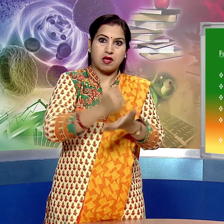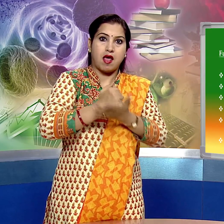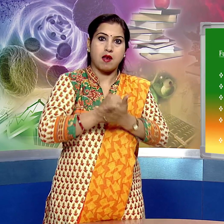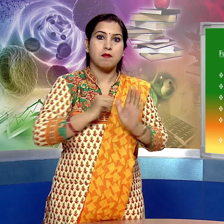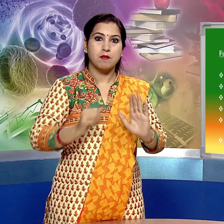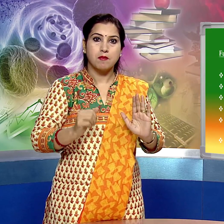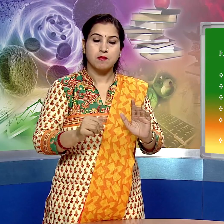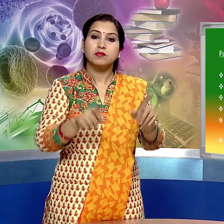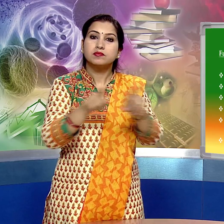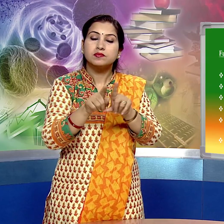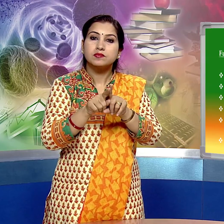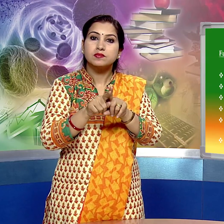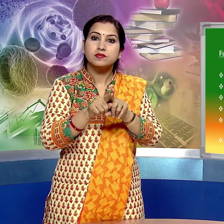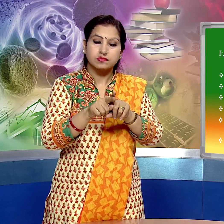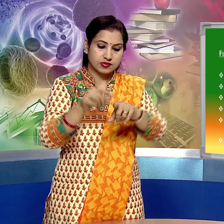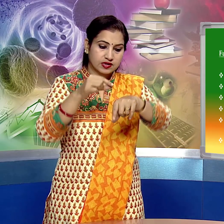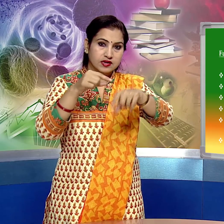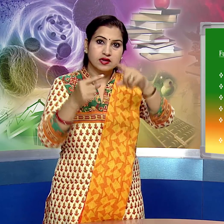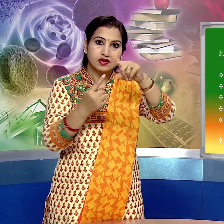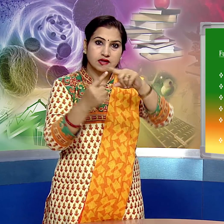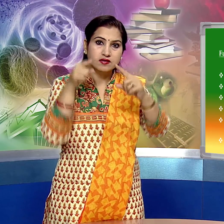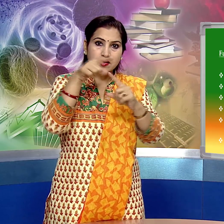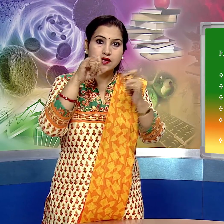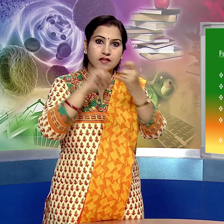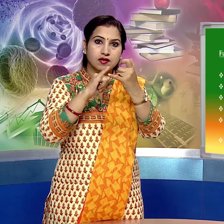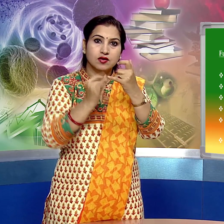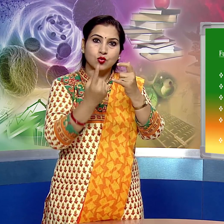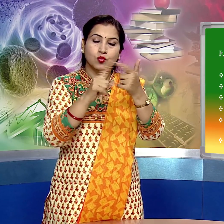and also helps in growth of tissues.